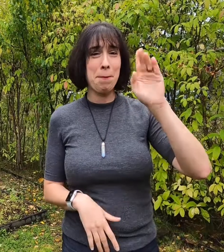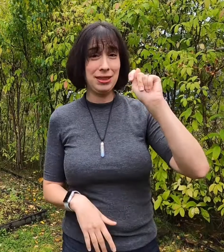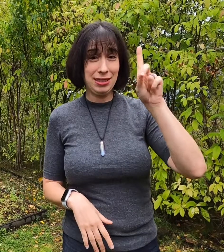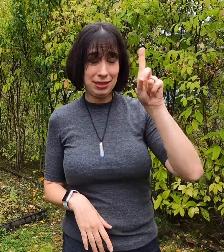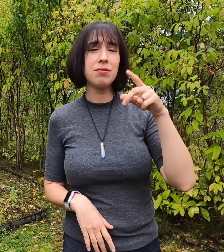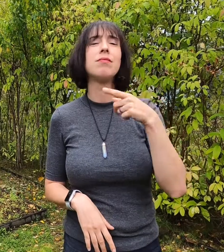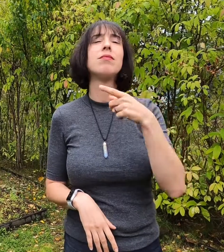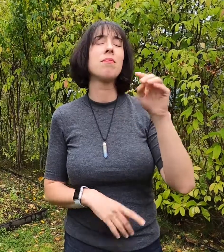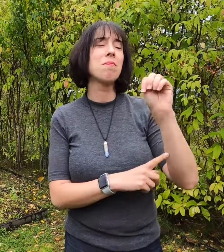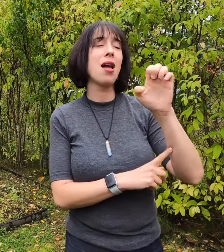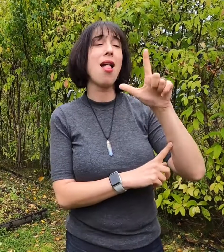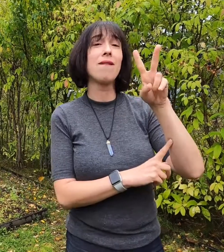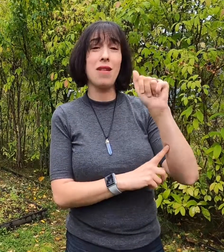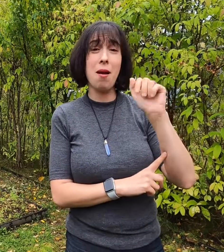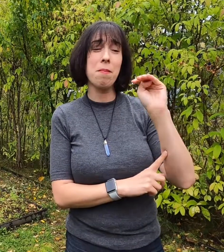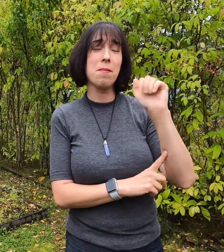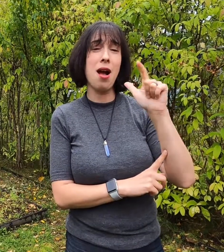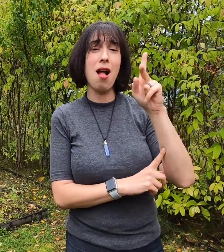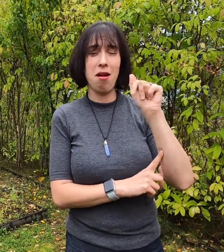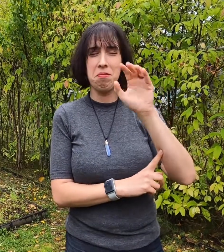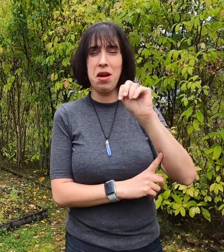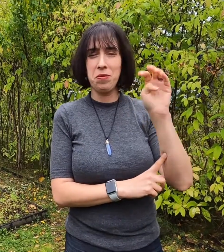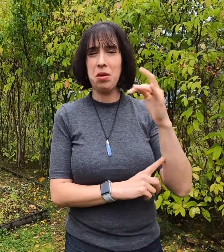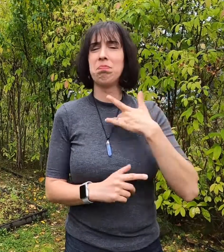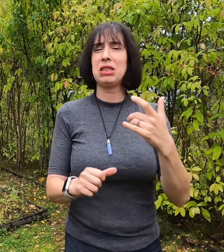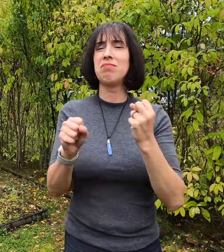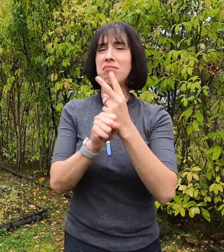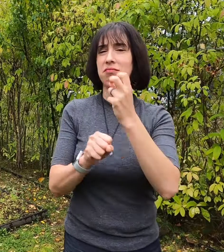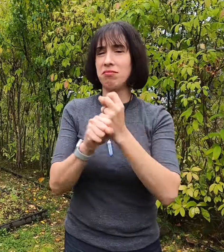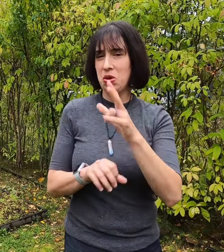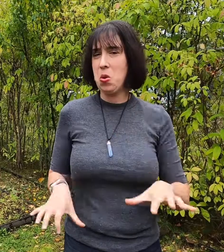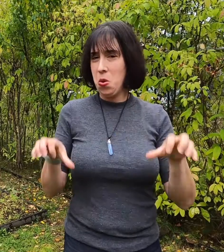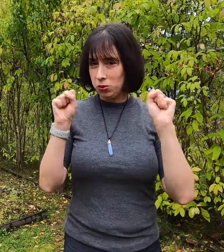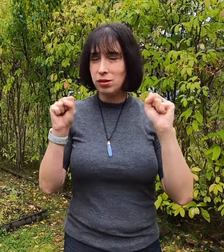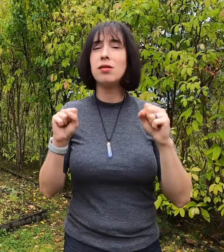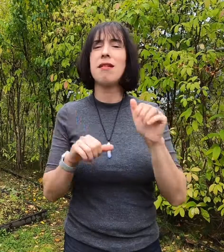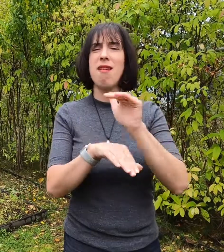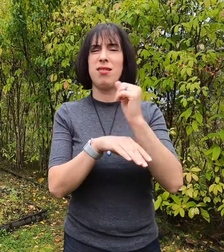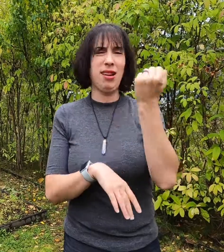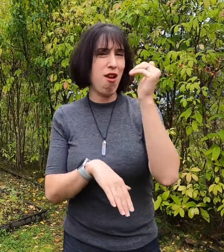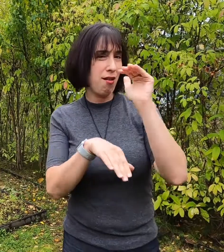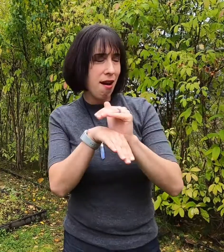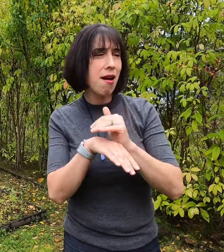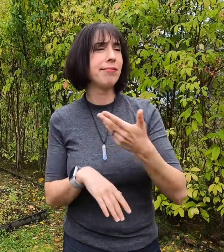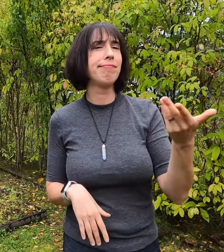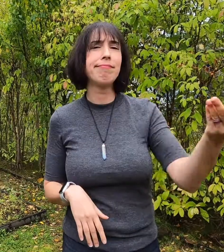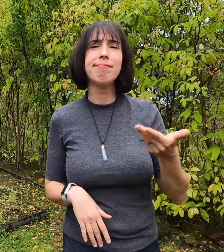And Sharon also attended the Beth Torah of the Deaf with Melva Malka. Every 2 years, they hosted